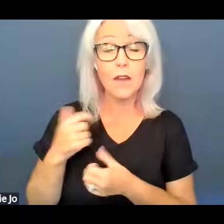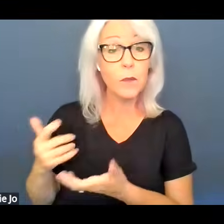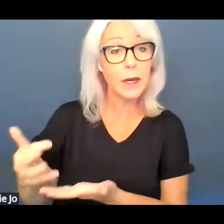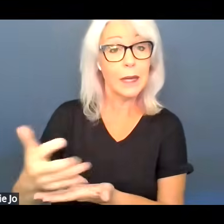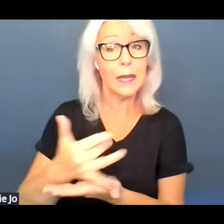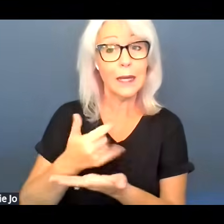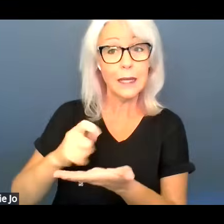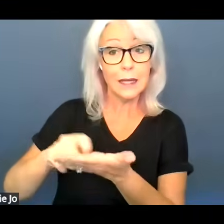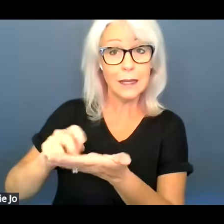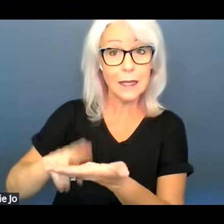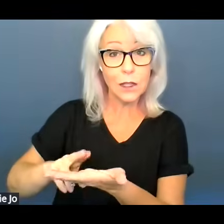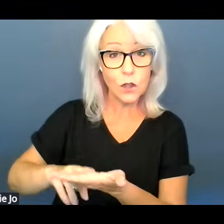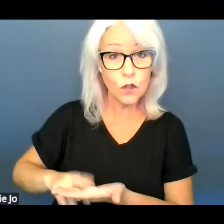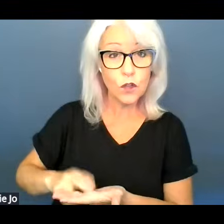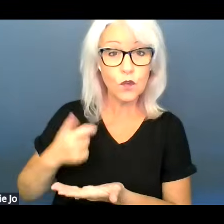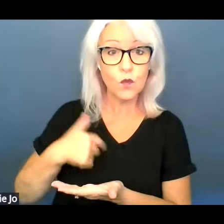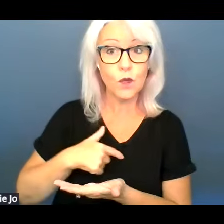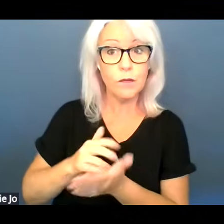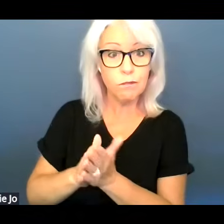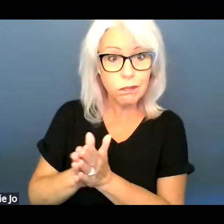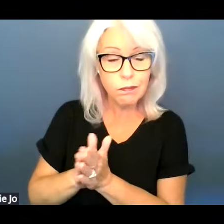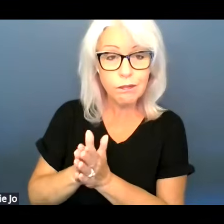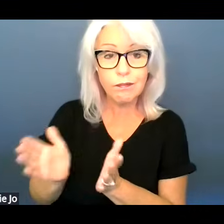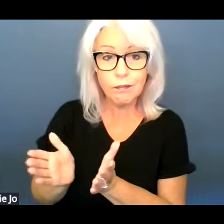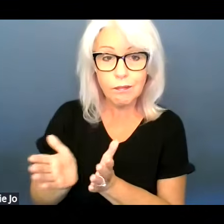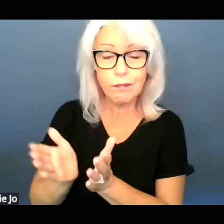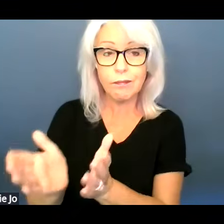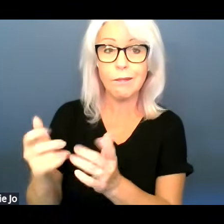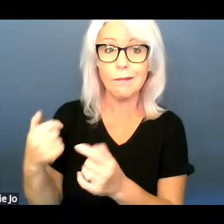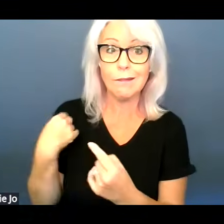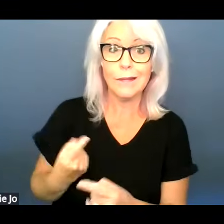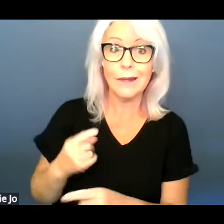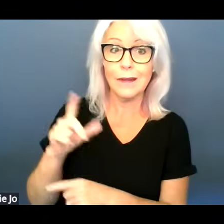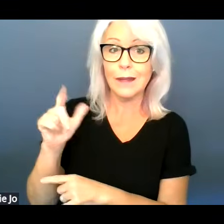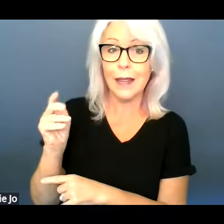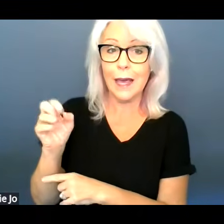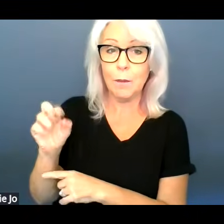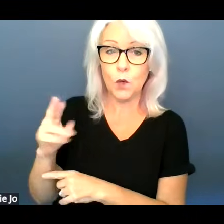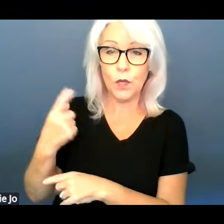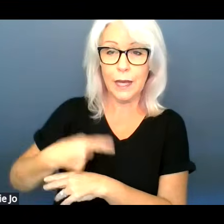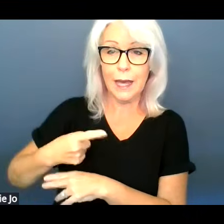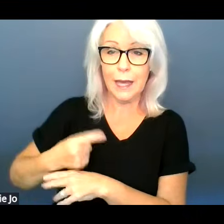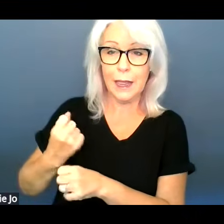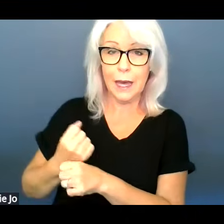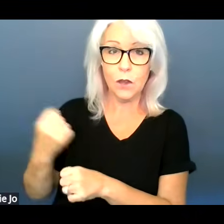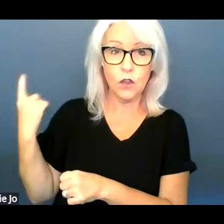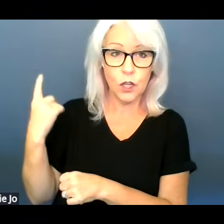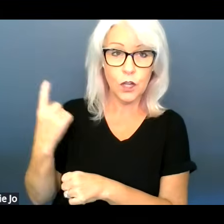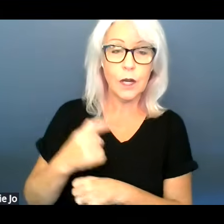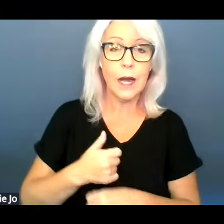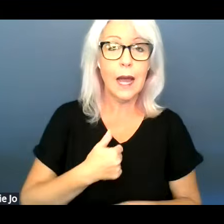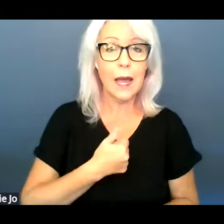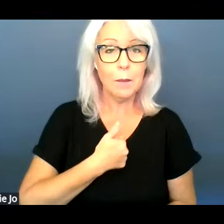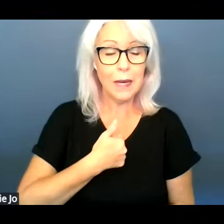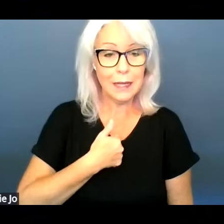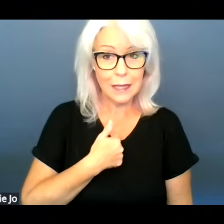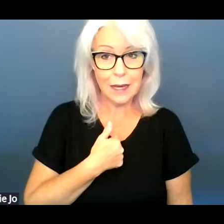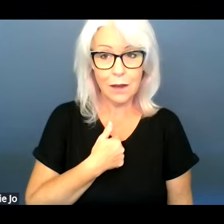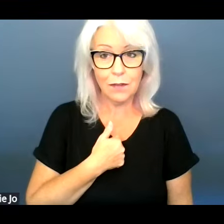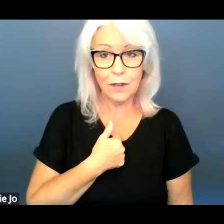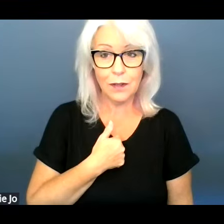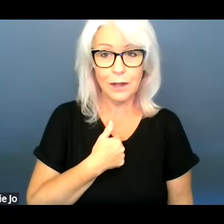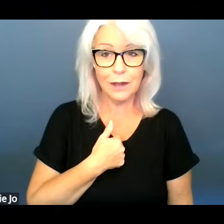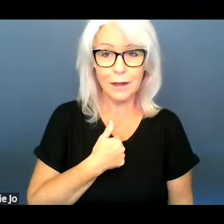year as we built up momentum and created a really true citizen-led movement. So partisan in nature, I've had, sorry,